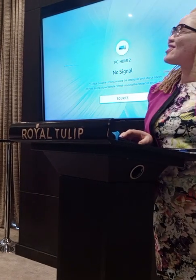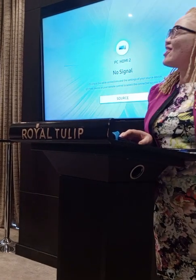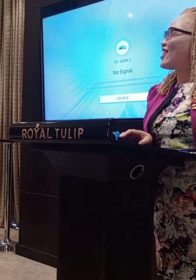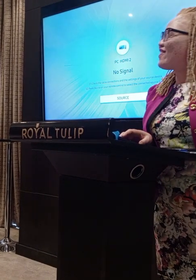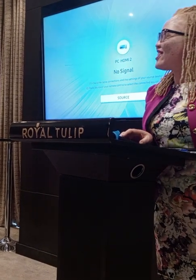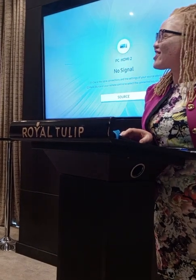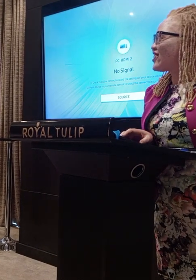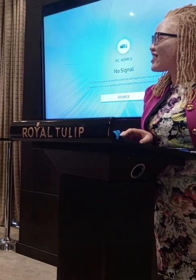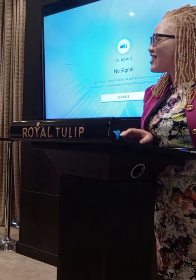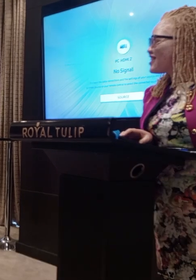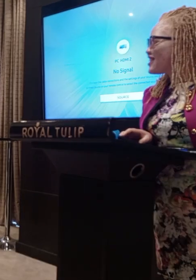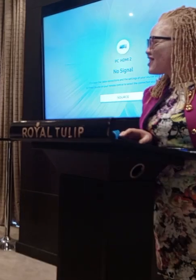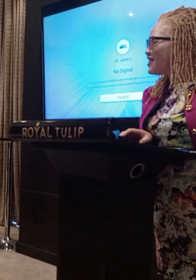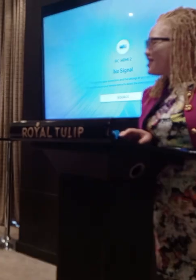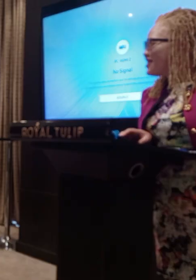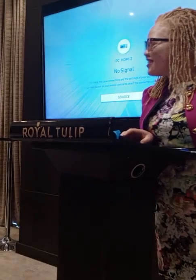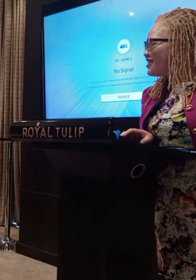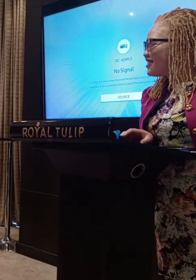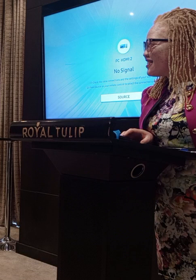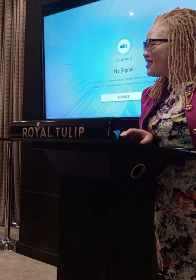Kakamega. Litonde means what?